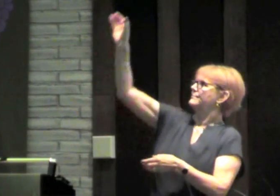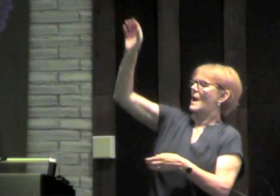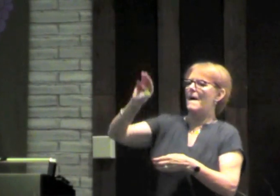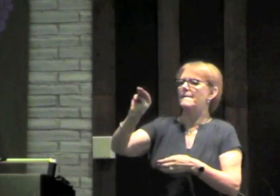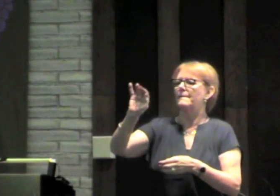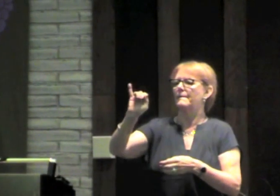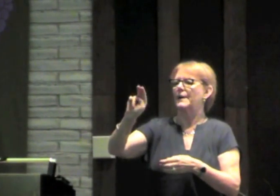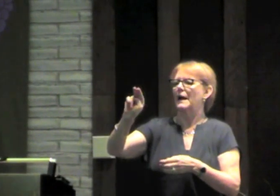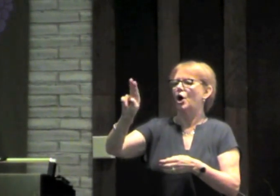they